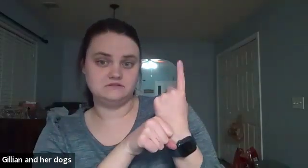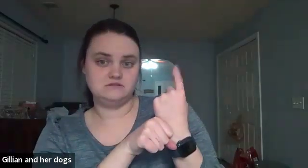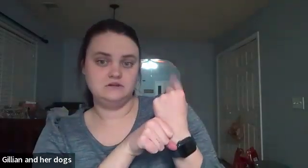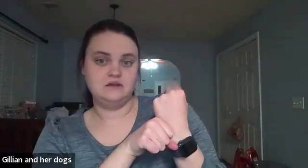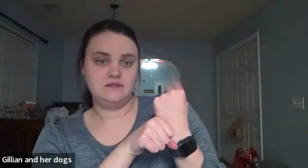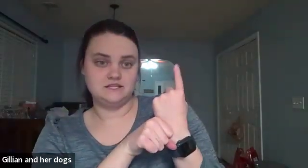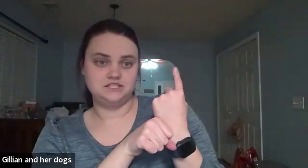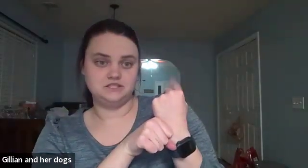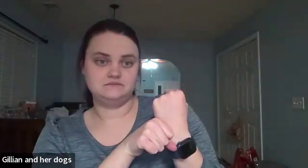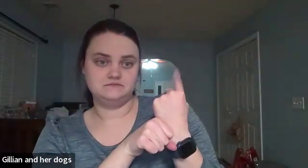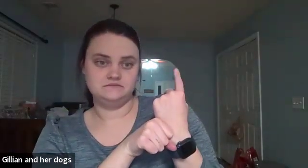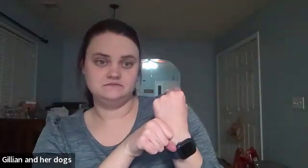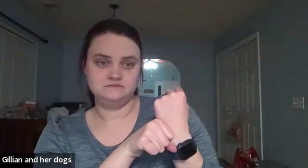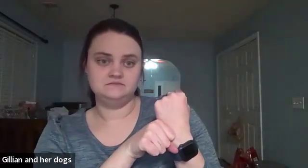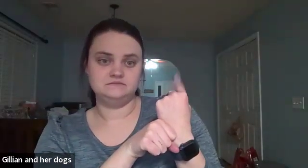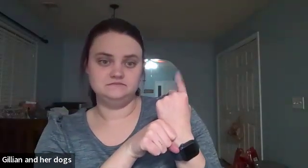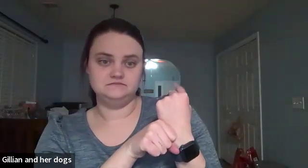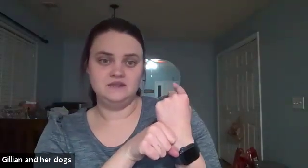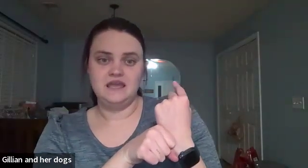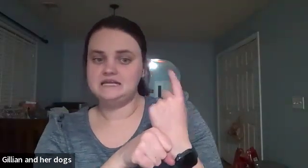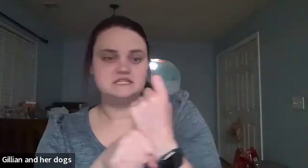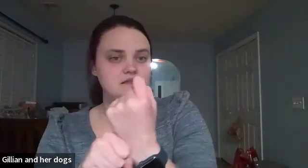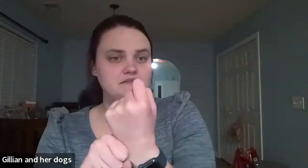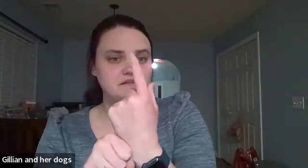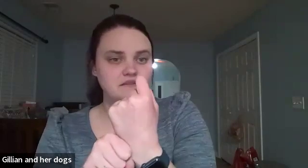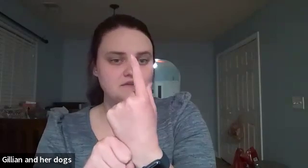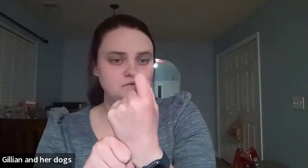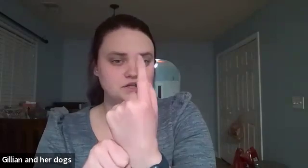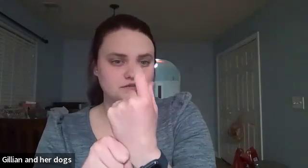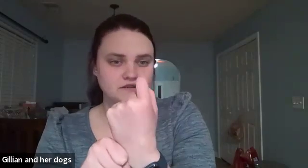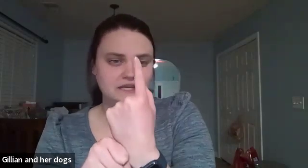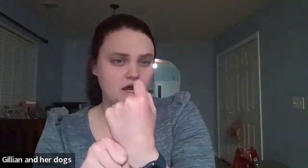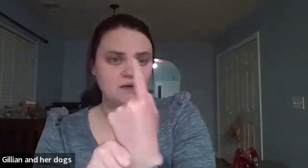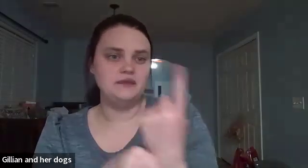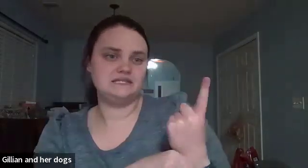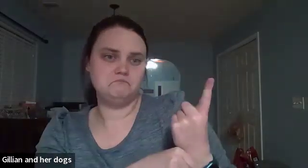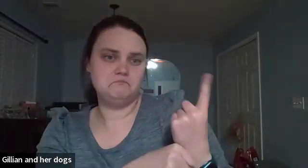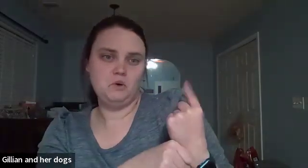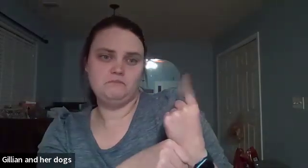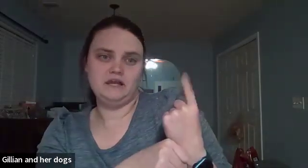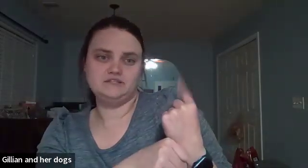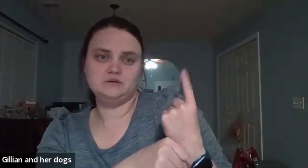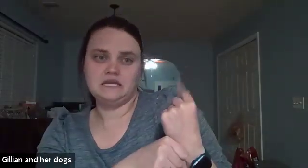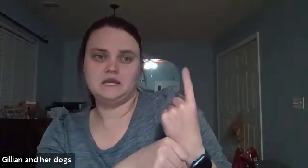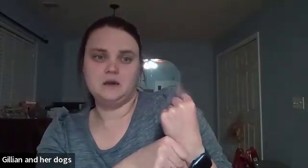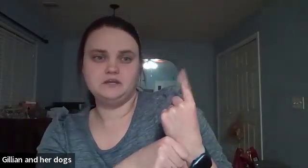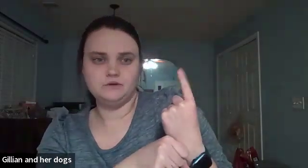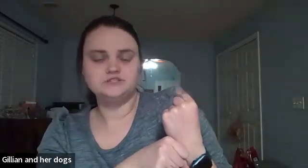backwards. Last year. And it's not like the 11 when you're flicking up, it's like doing it come here